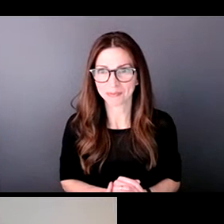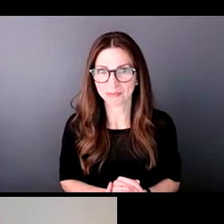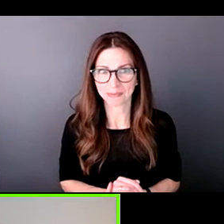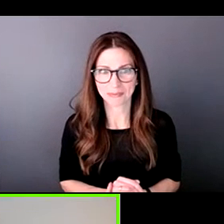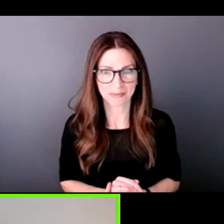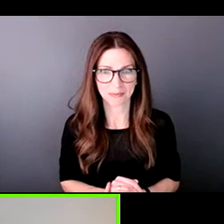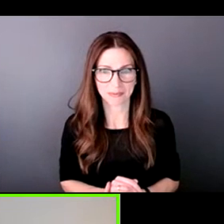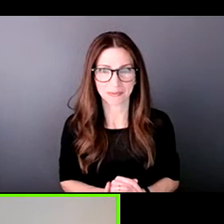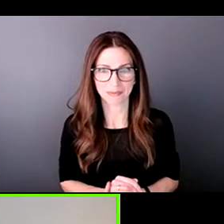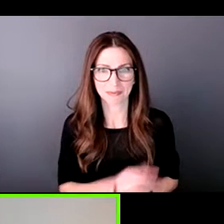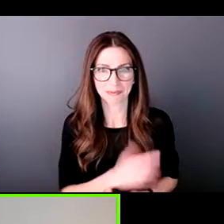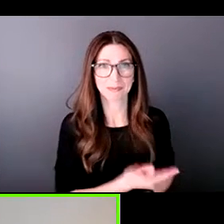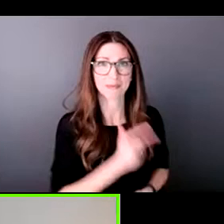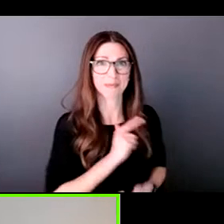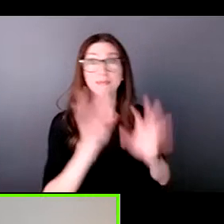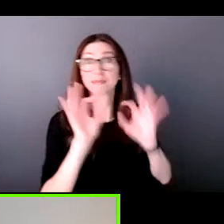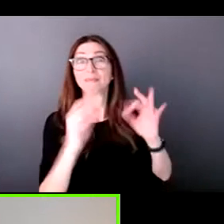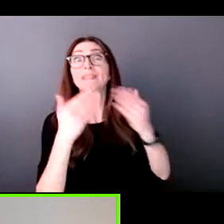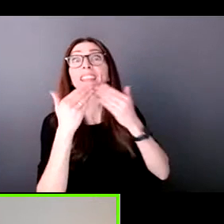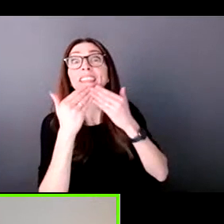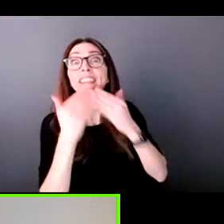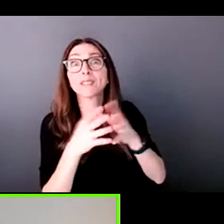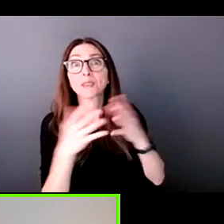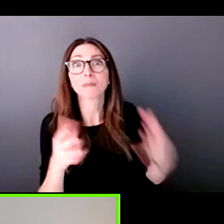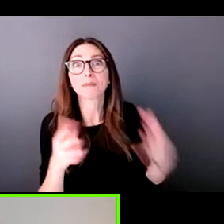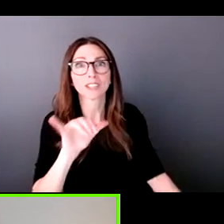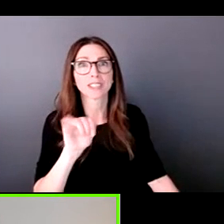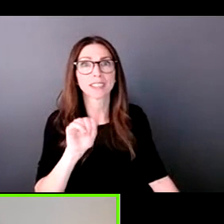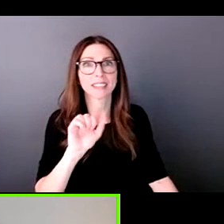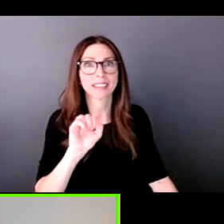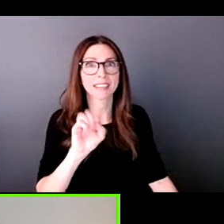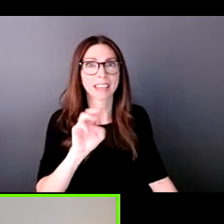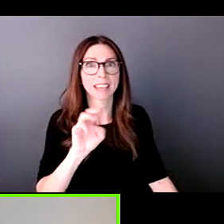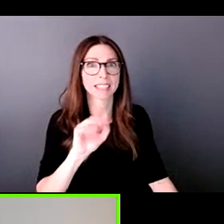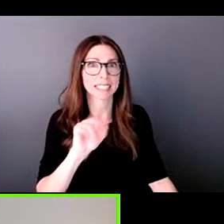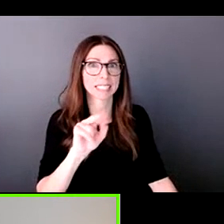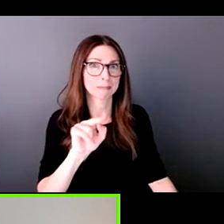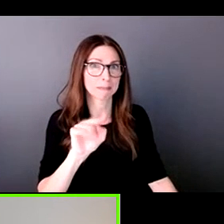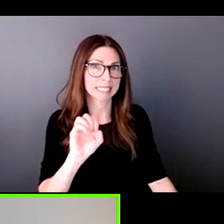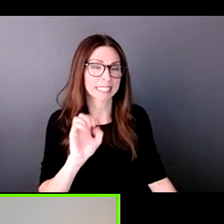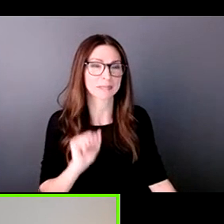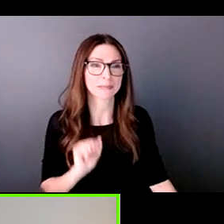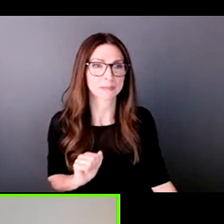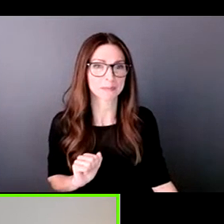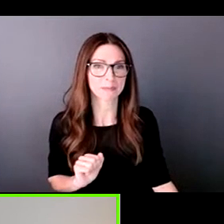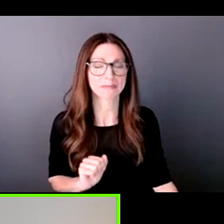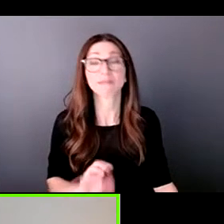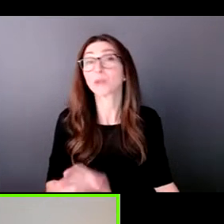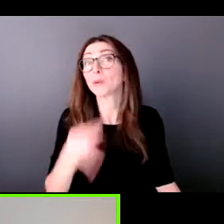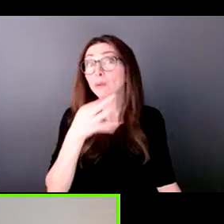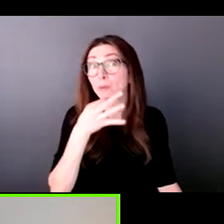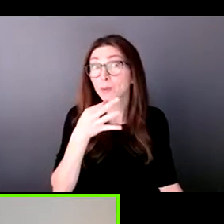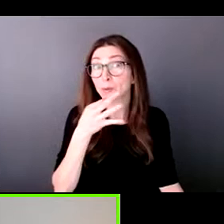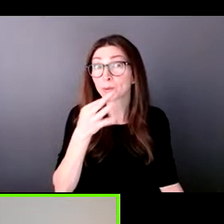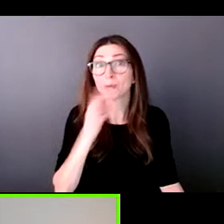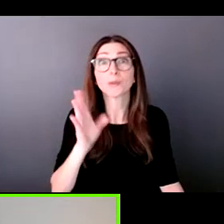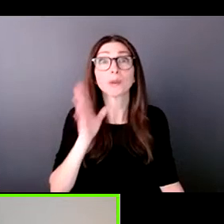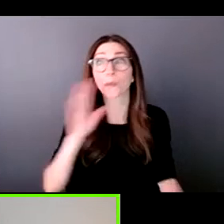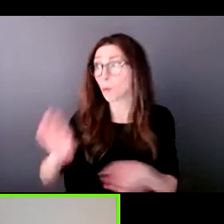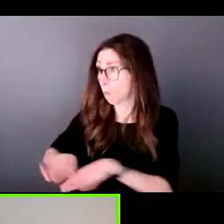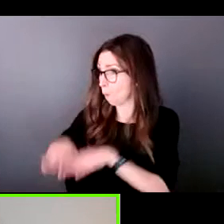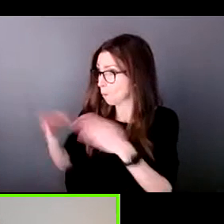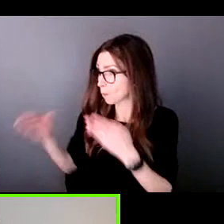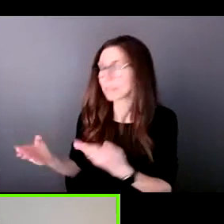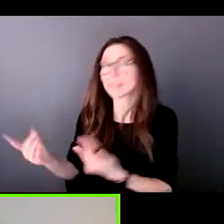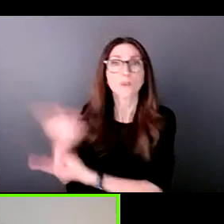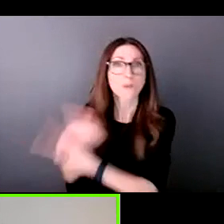Great, thank you, Yasmin. So just as we begin to enter into the Q&A portion, we thought it was important to